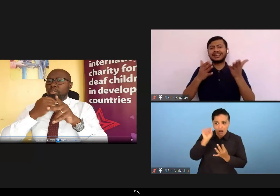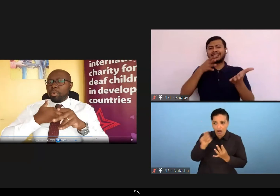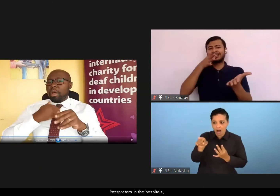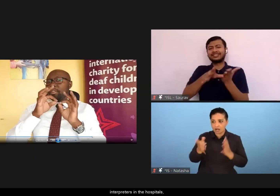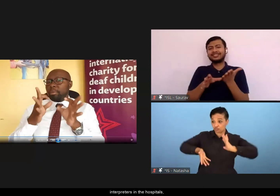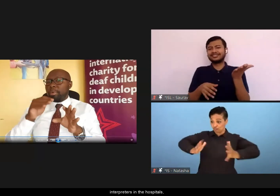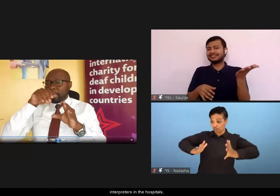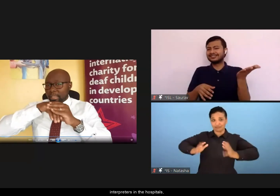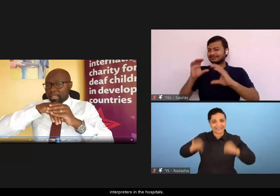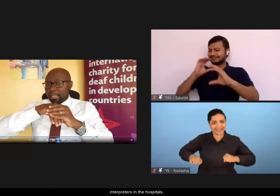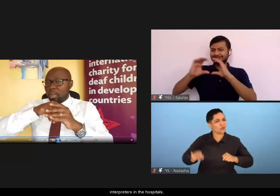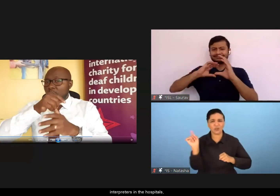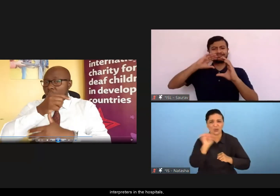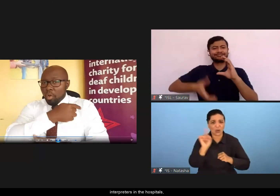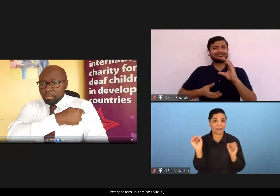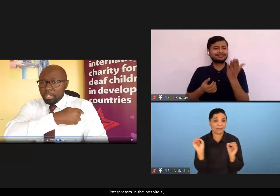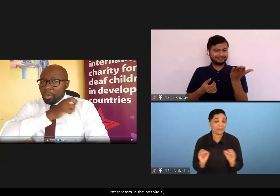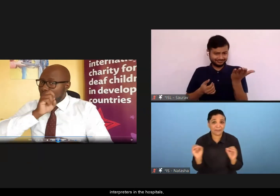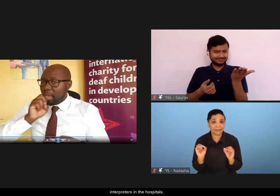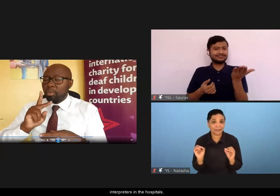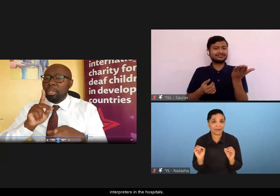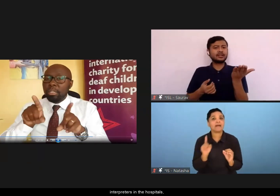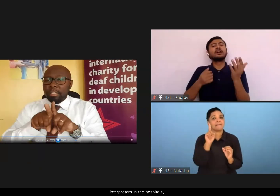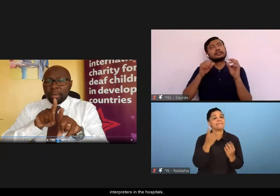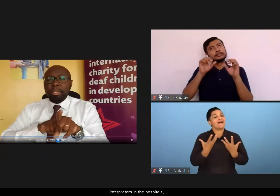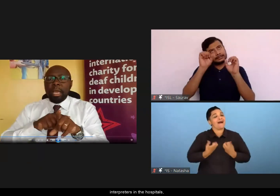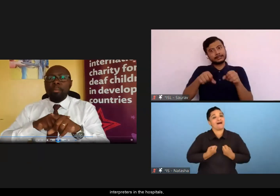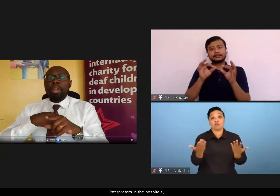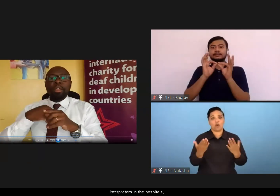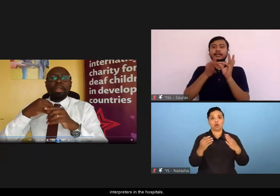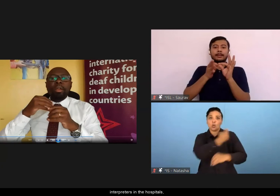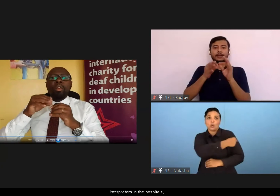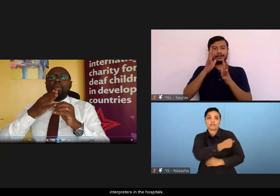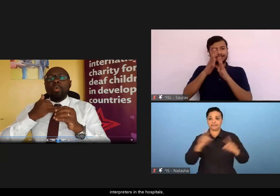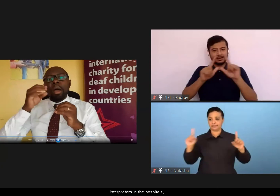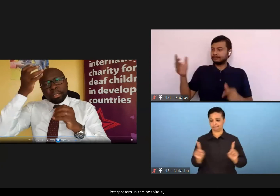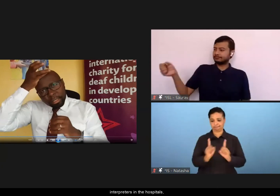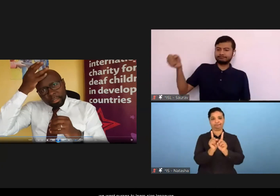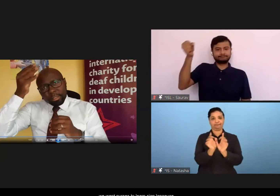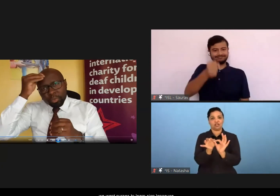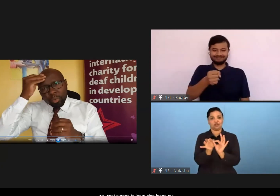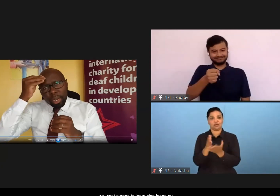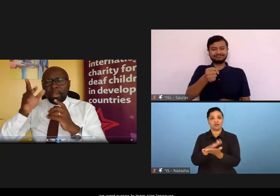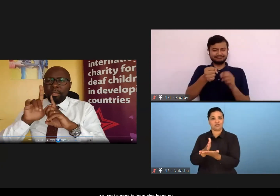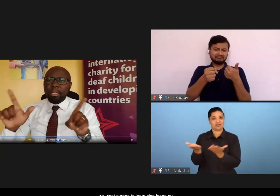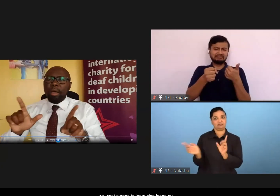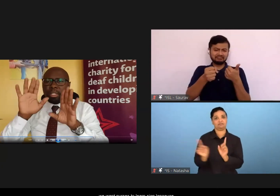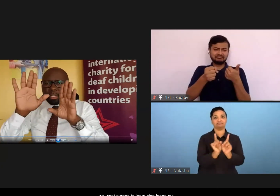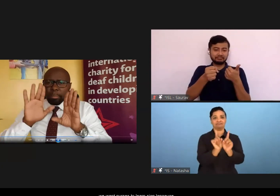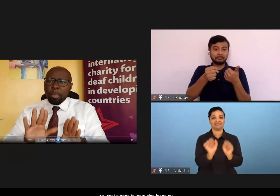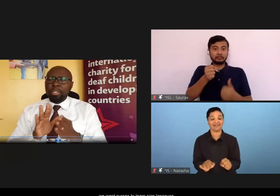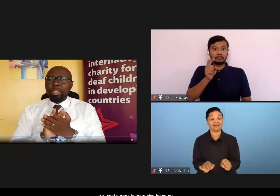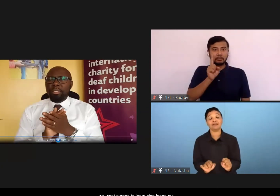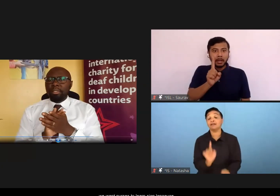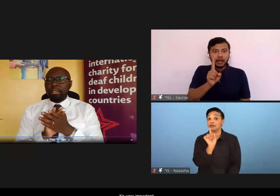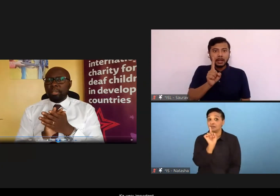maybe it's okay. We have interpreters in the hospitals. Yes, that's okay. But at the same time, we